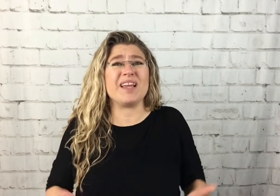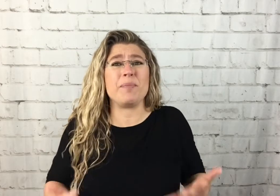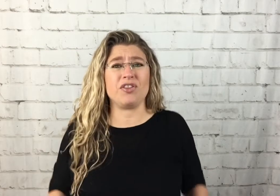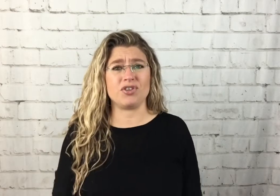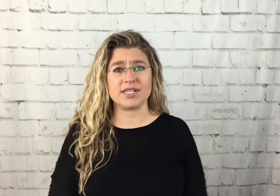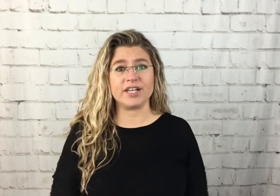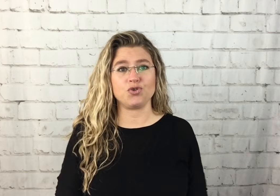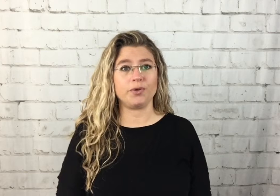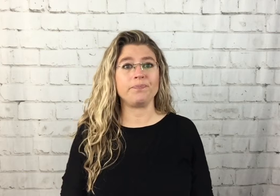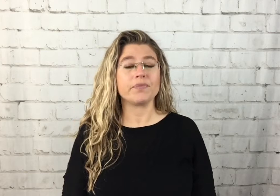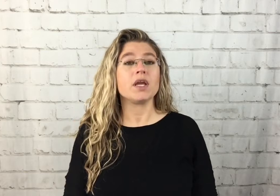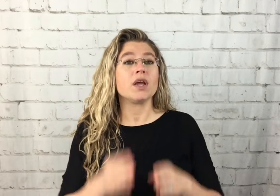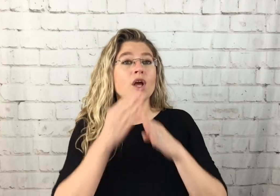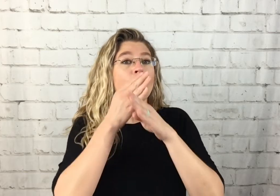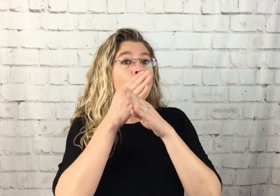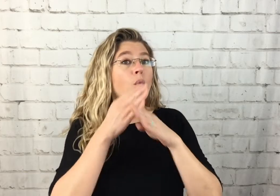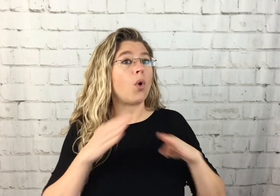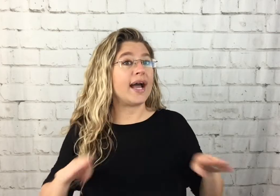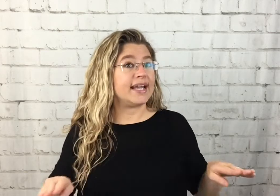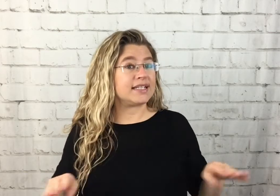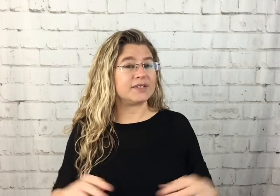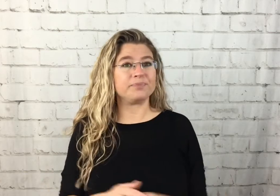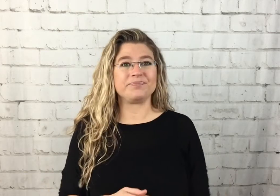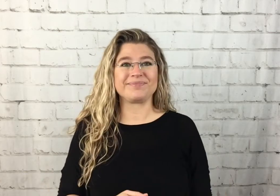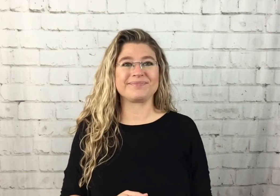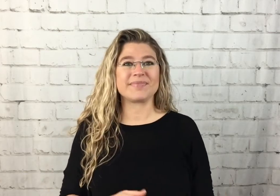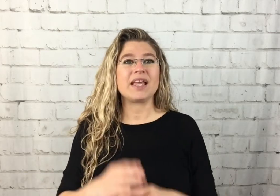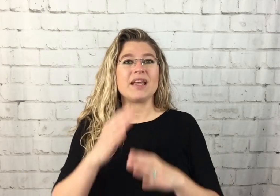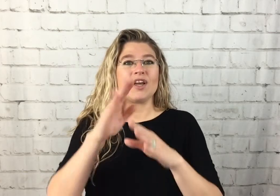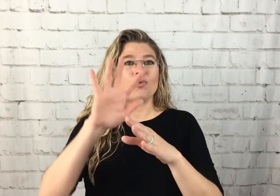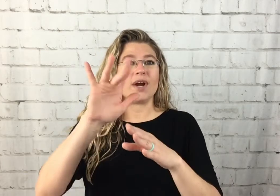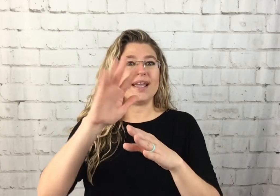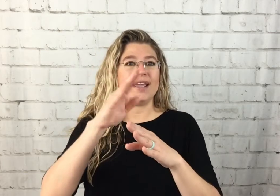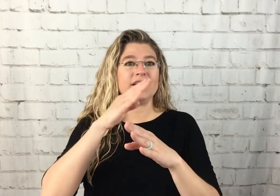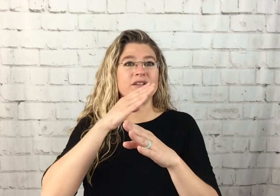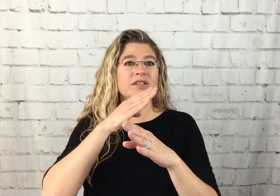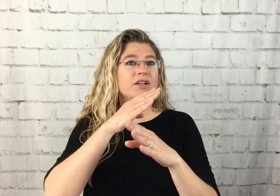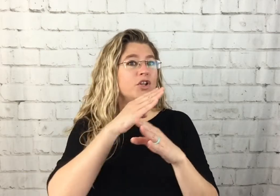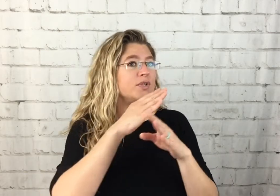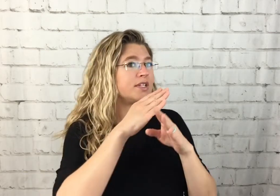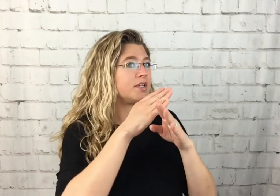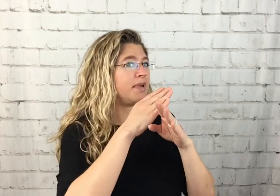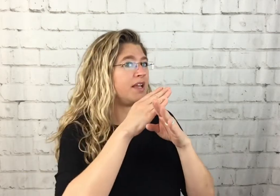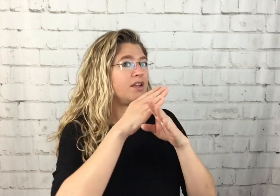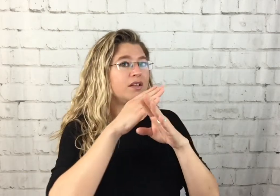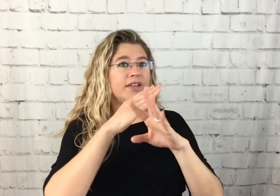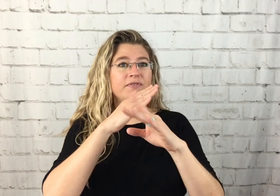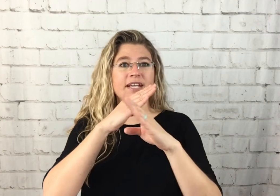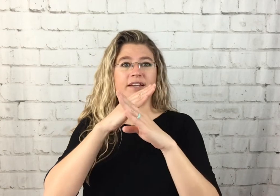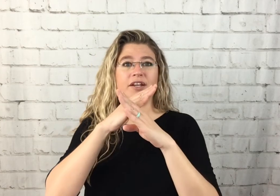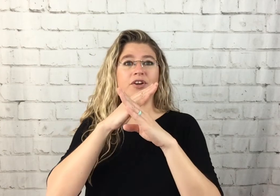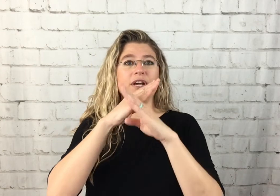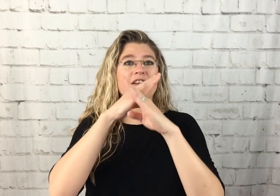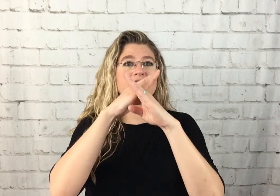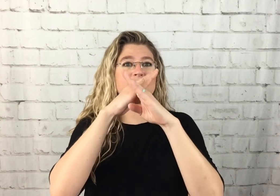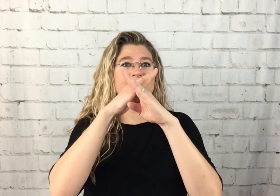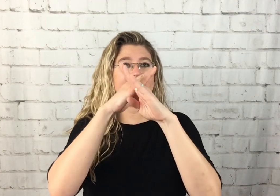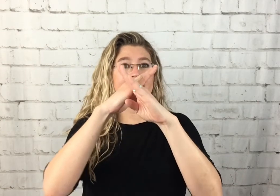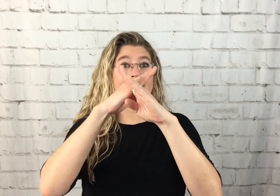about their schedule. Quiet. Right hand closest to me, left hand here, you're kind of just making an X,